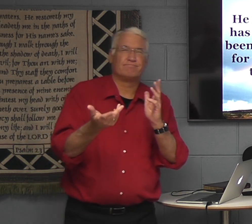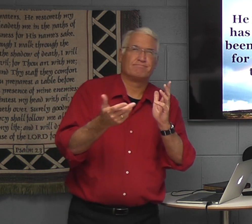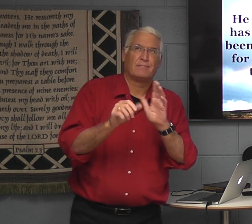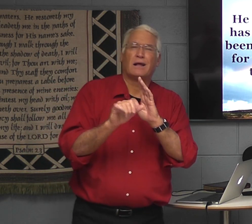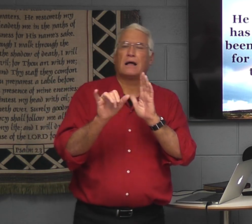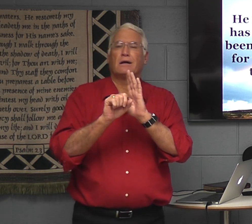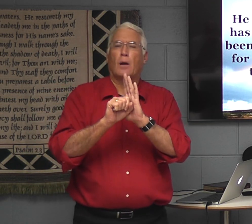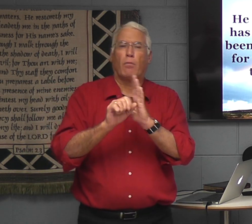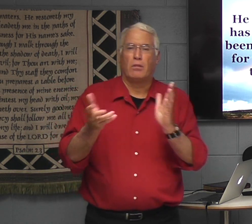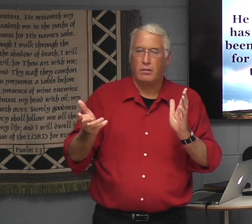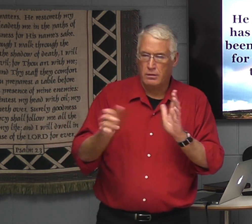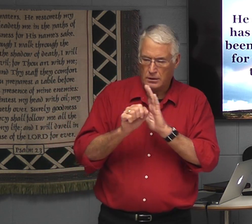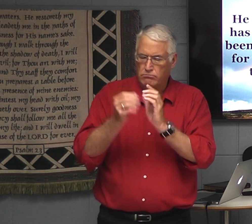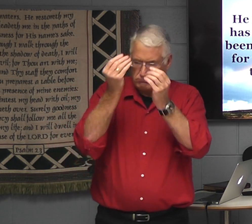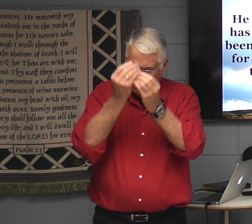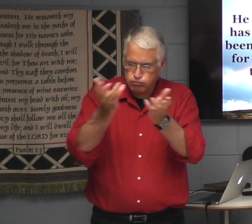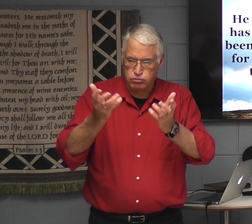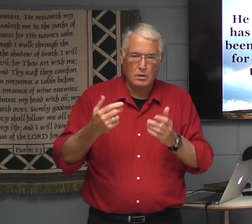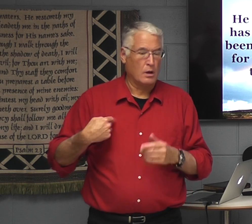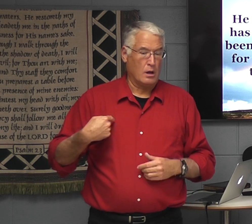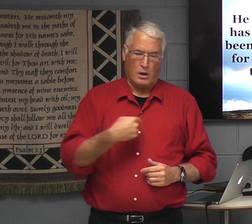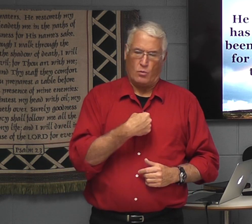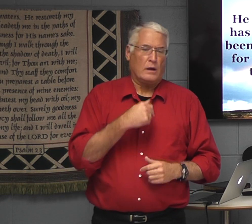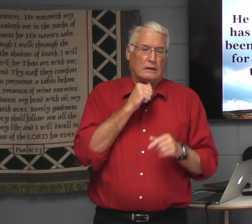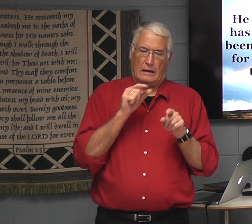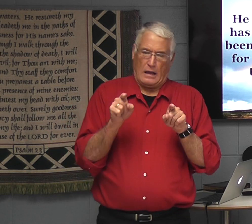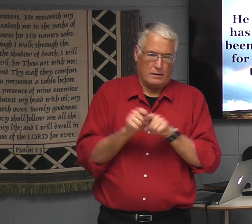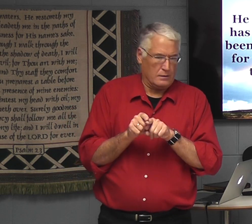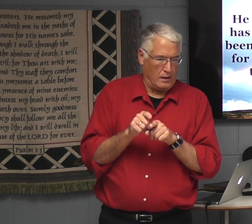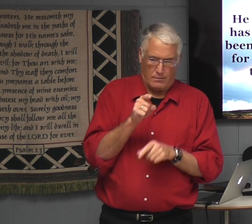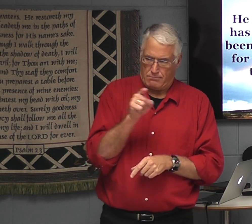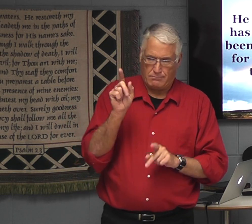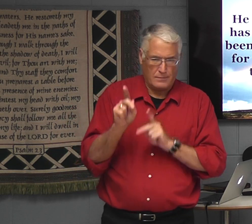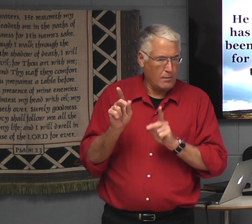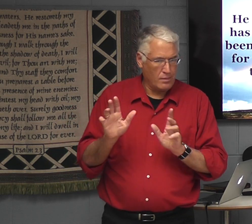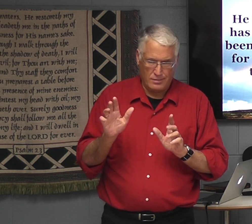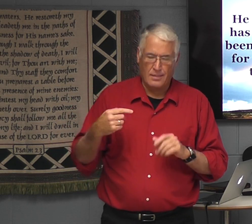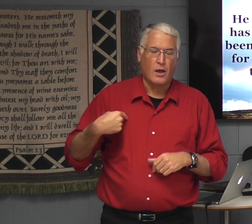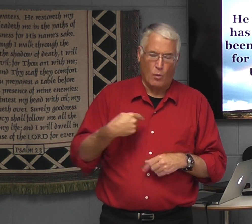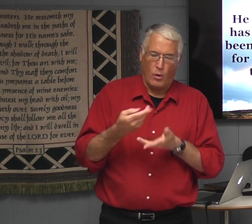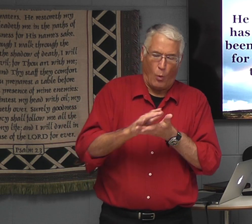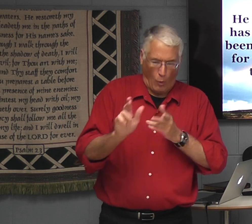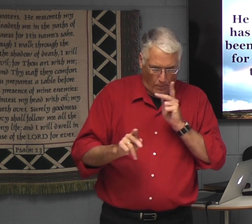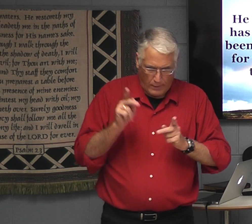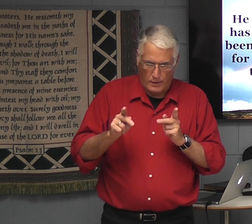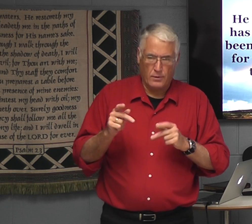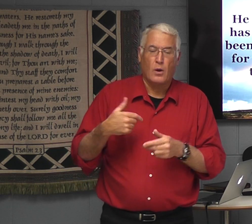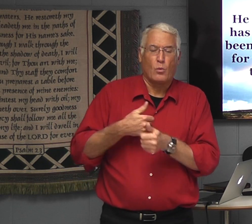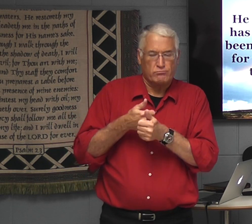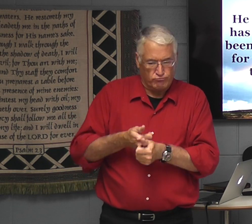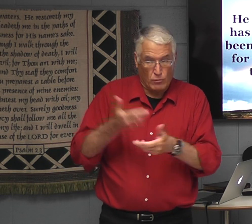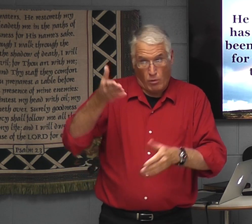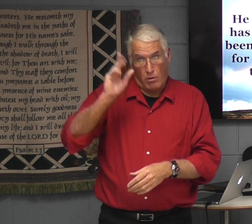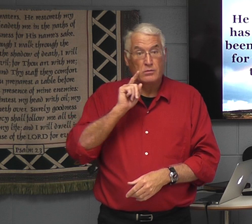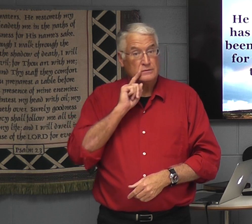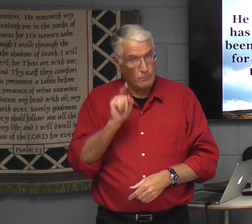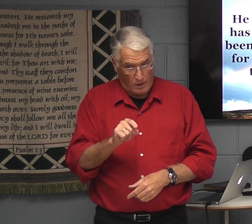again, it's just a symbolism, an example that we are not like those people. We are holy people. We